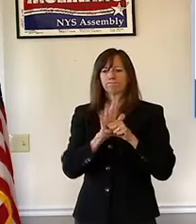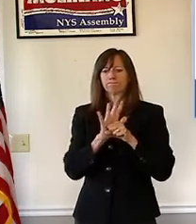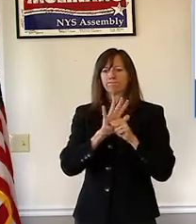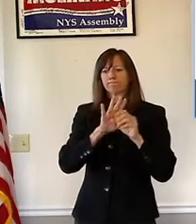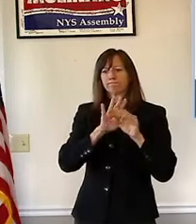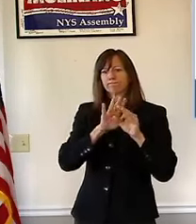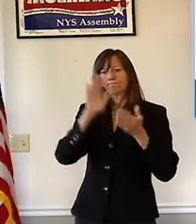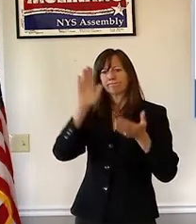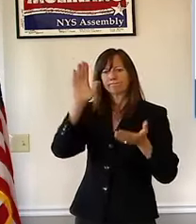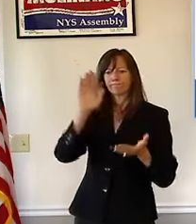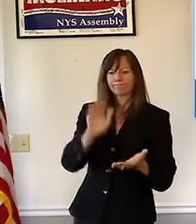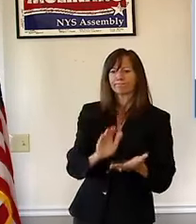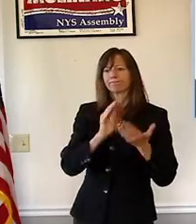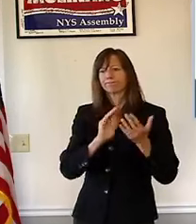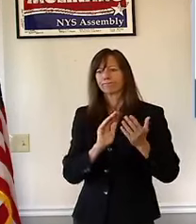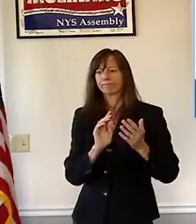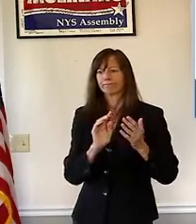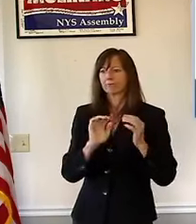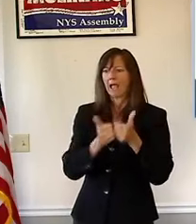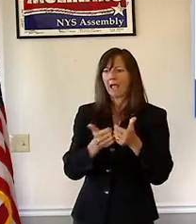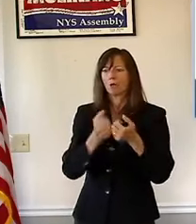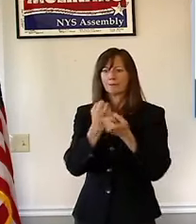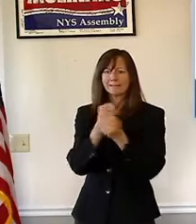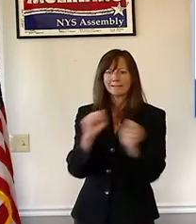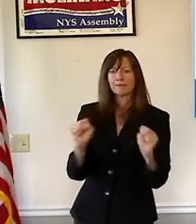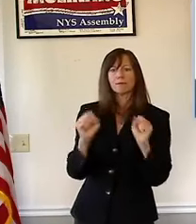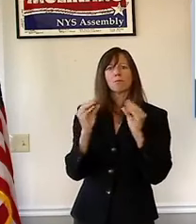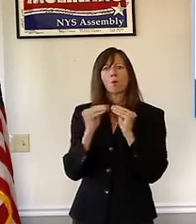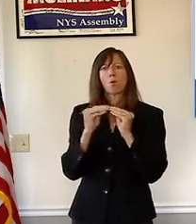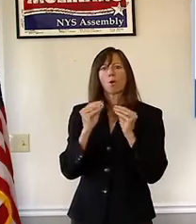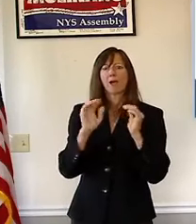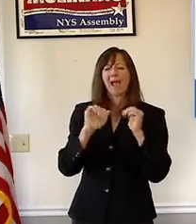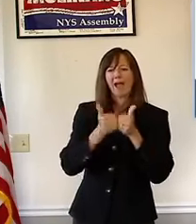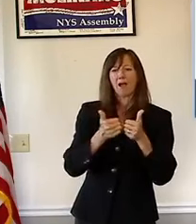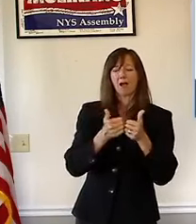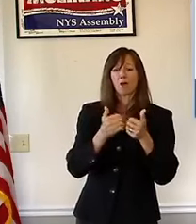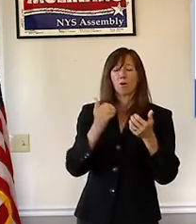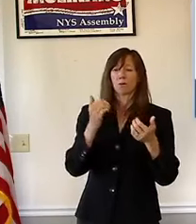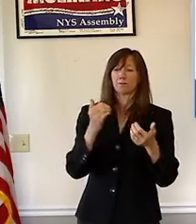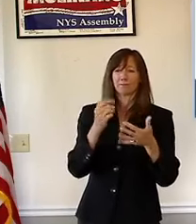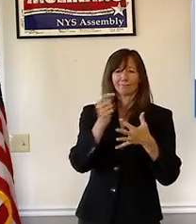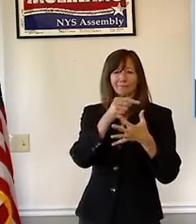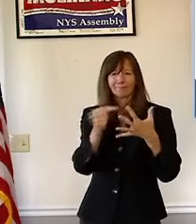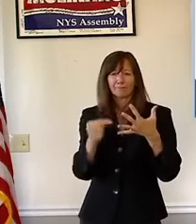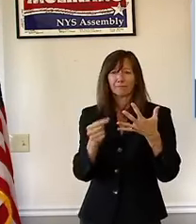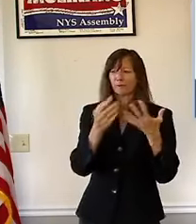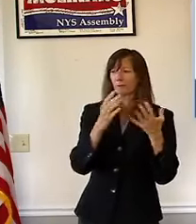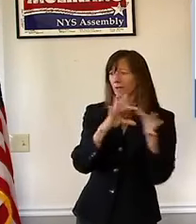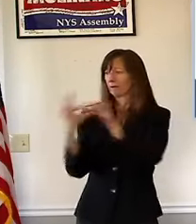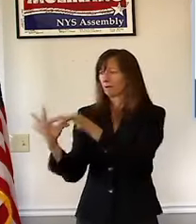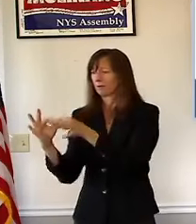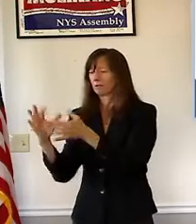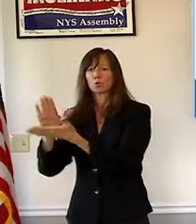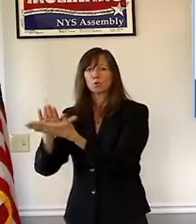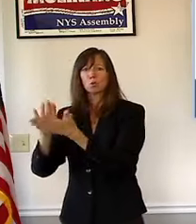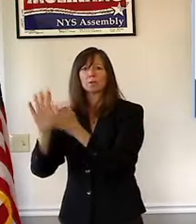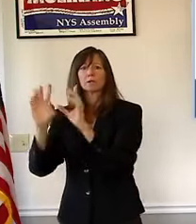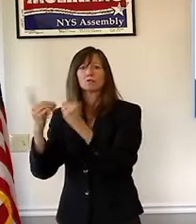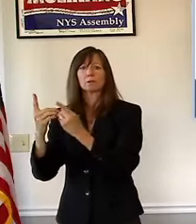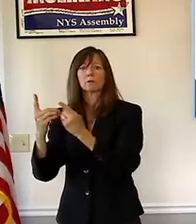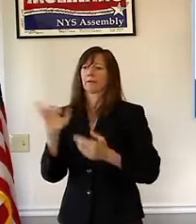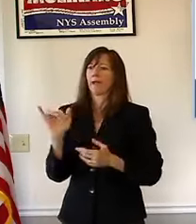really make them operationalized within the school setting? Class size, whether they're going to